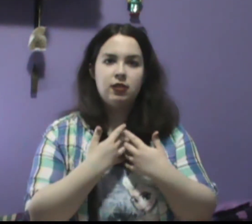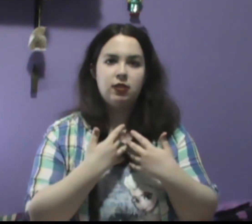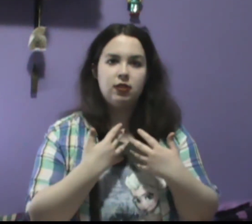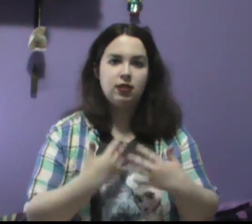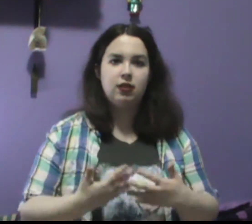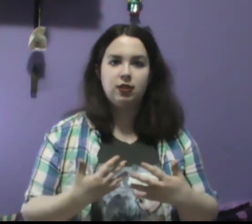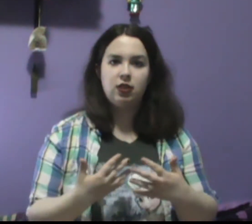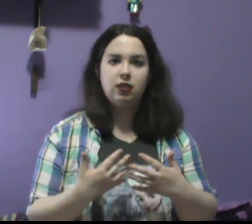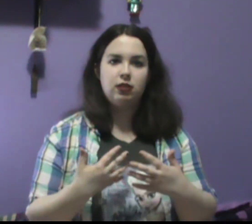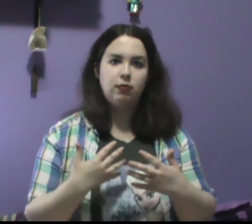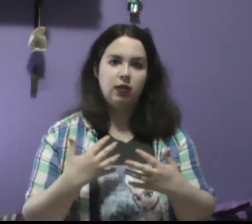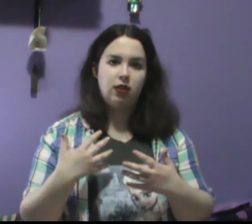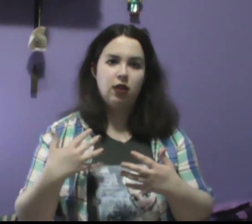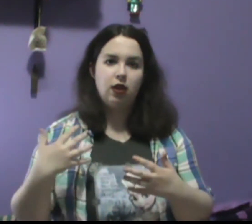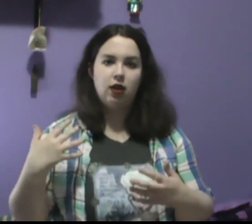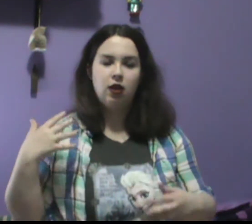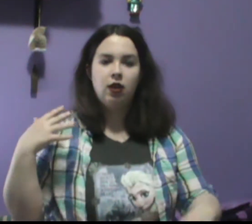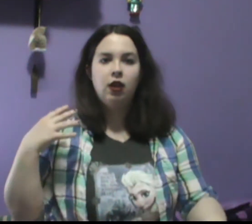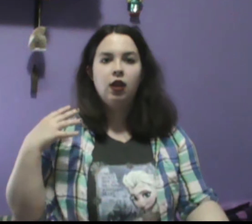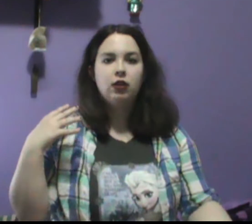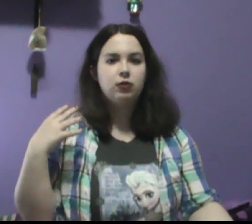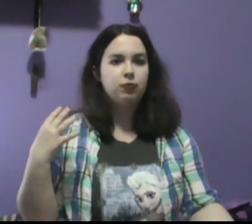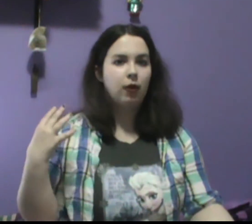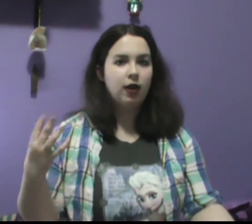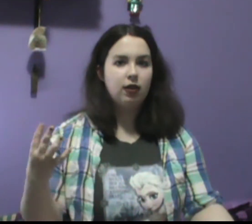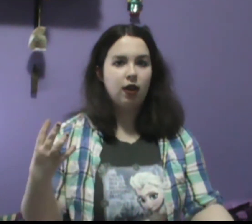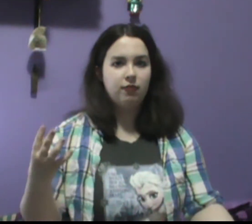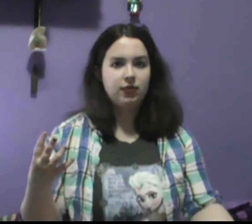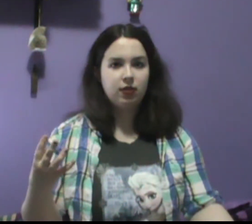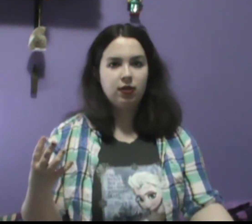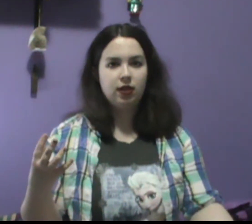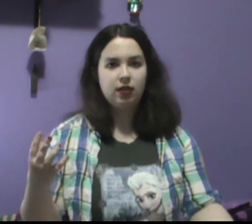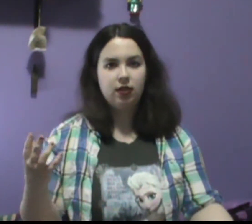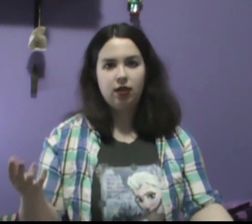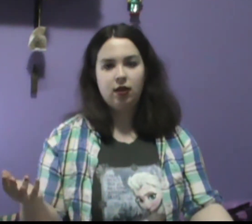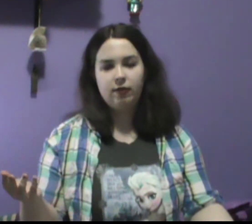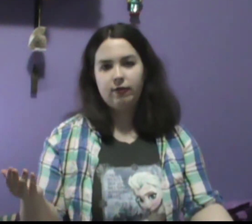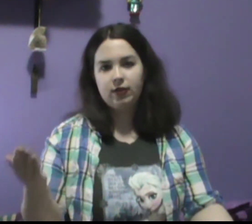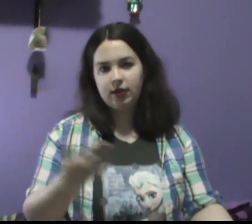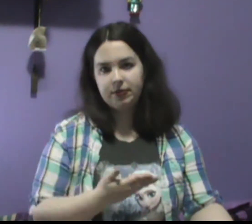his decisions with the SWAT officer in the first episode.